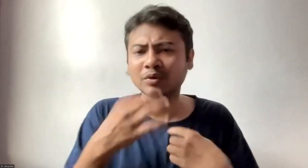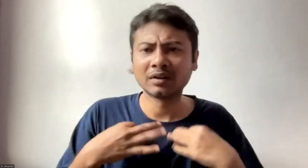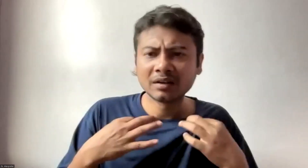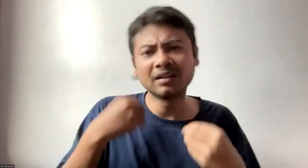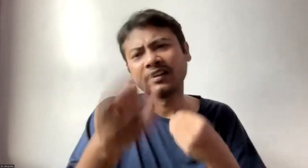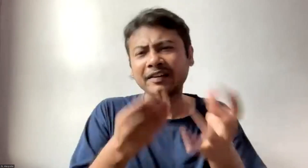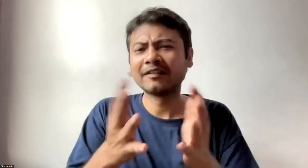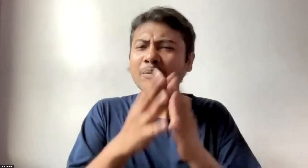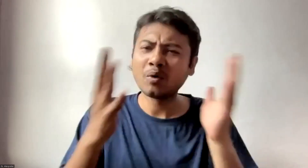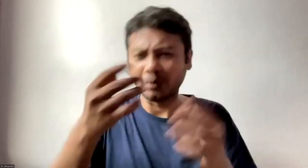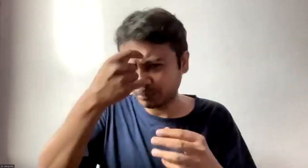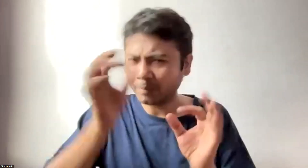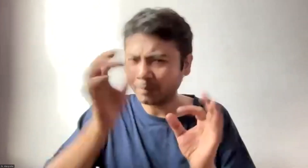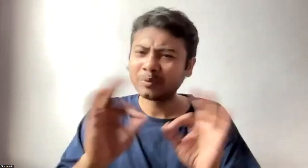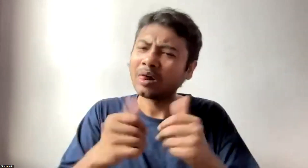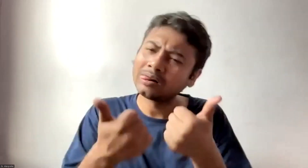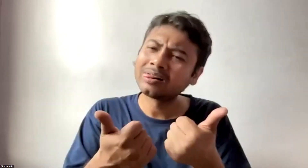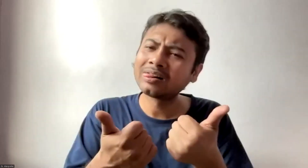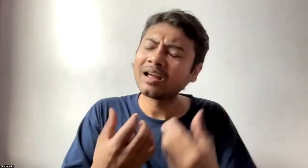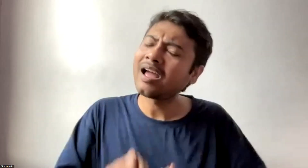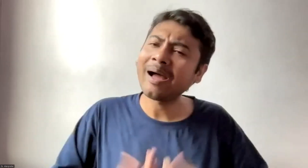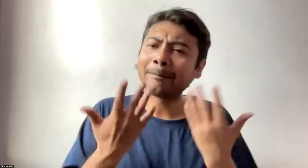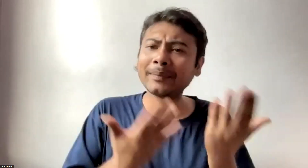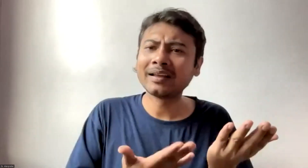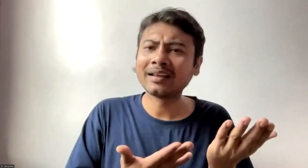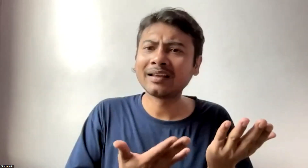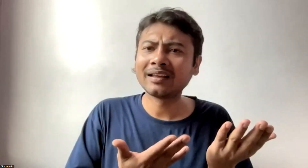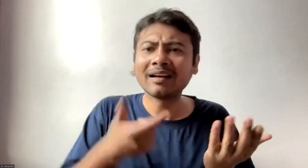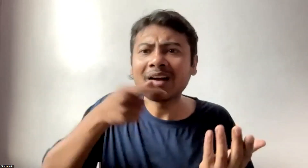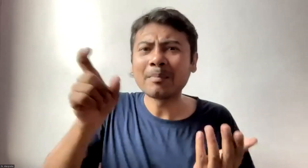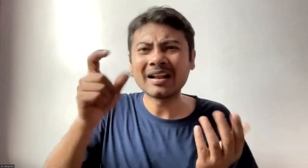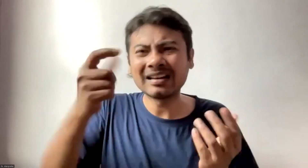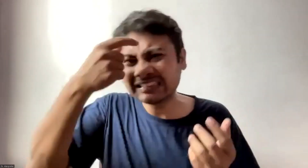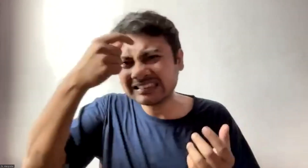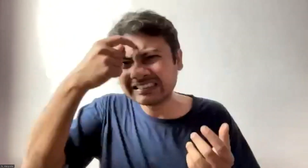very happy. So there is no need to understand about God.